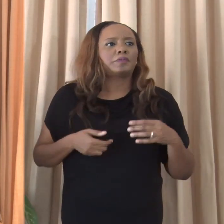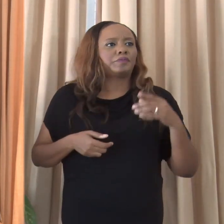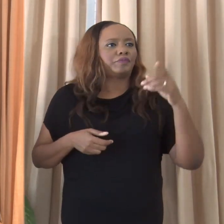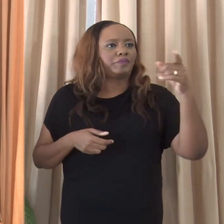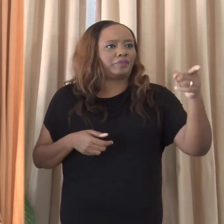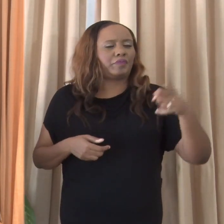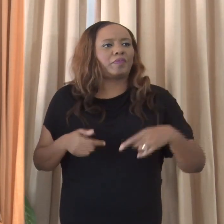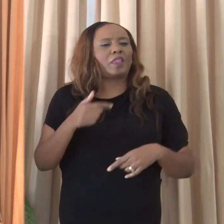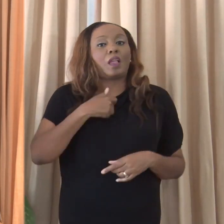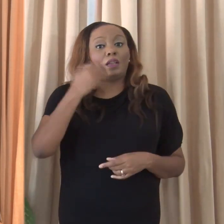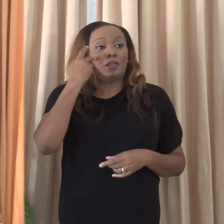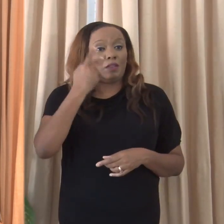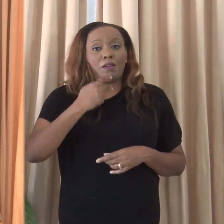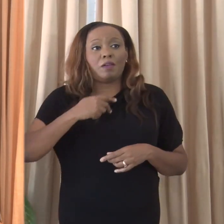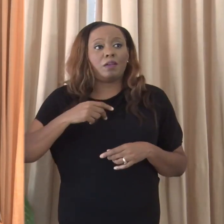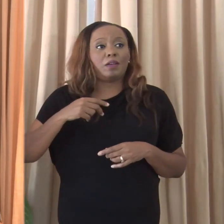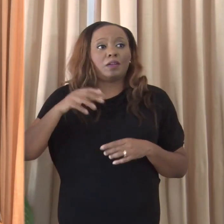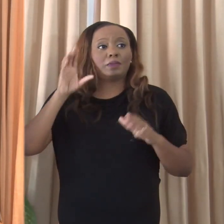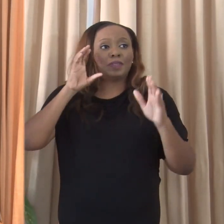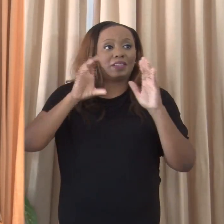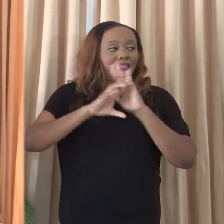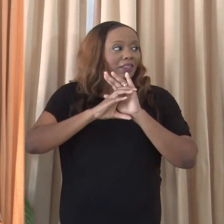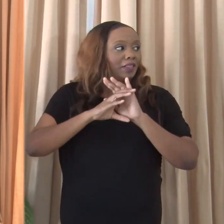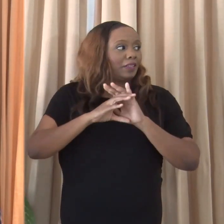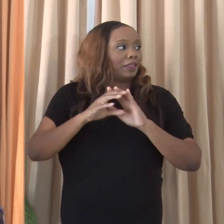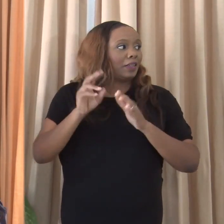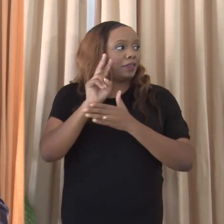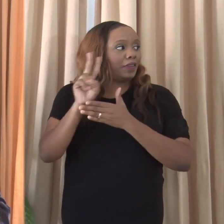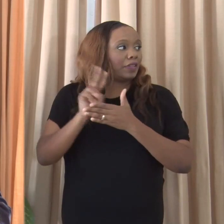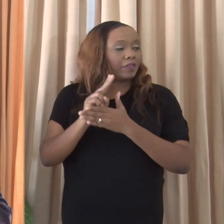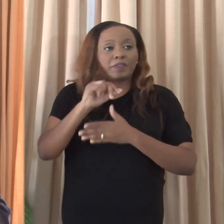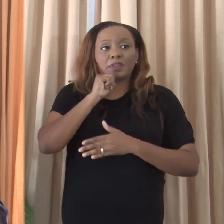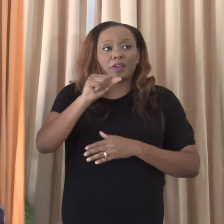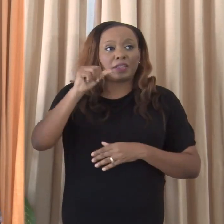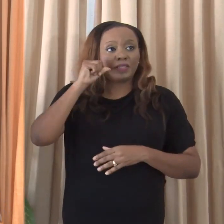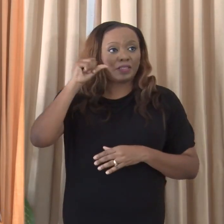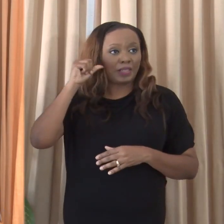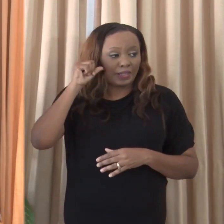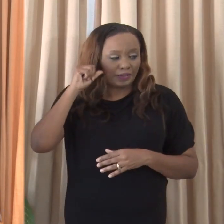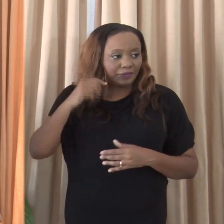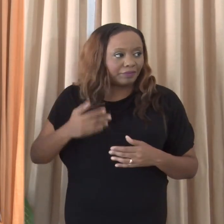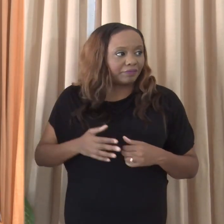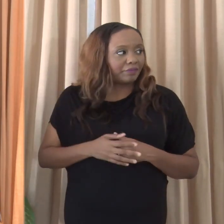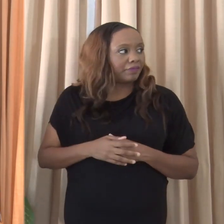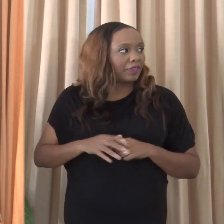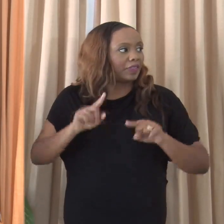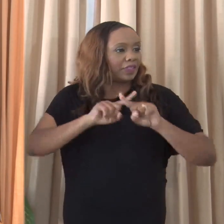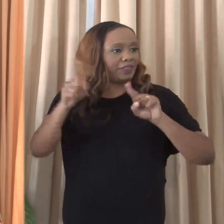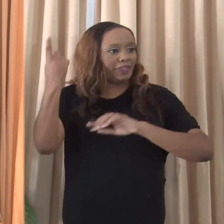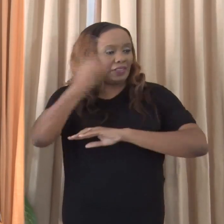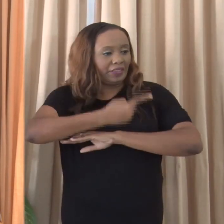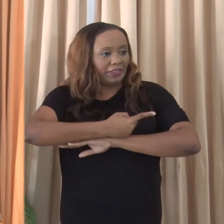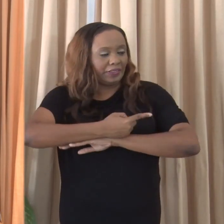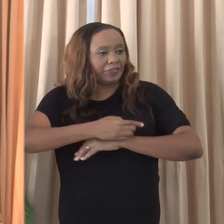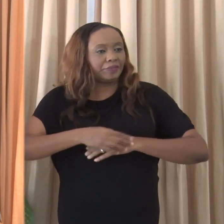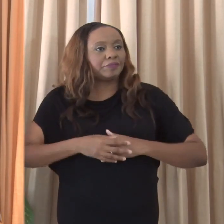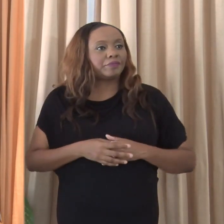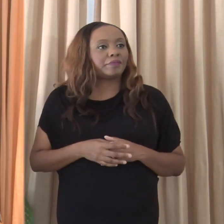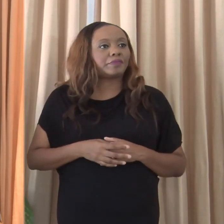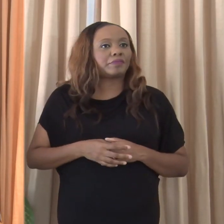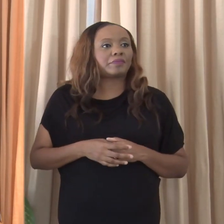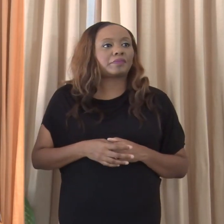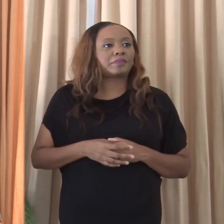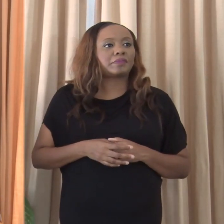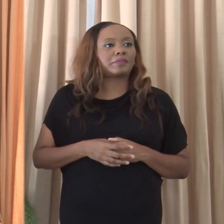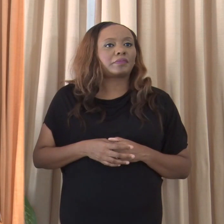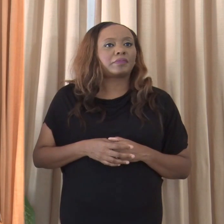the photos and the videos, which were not yesterday. They were of a different day. And what we're doing,